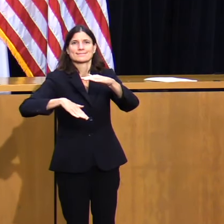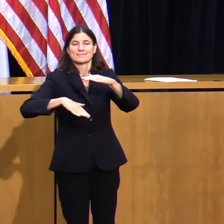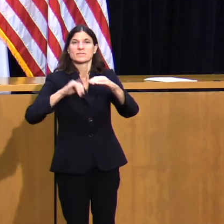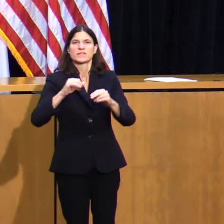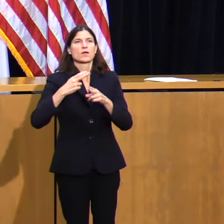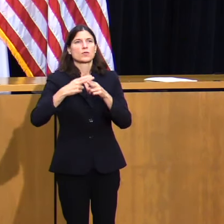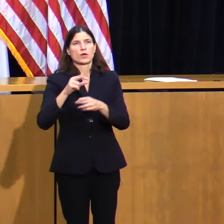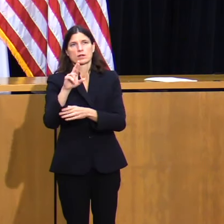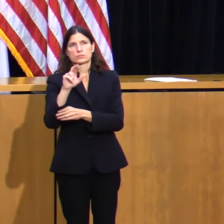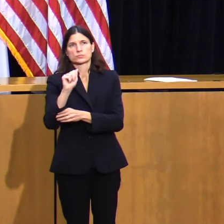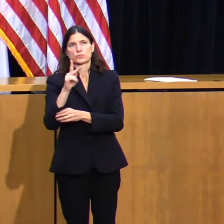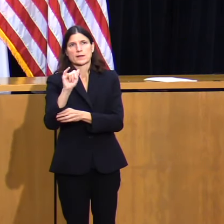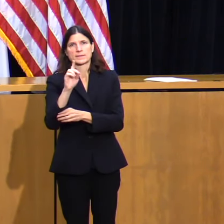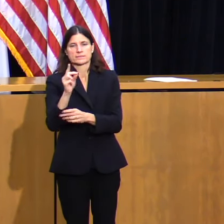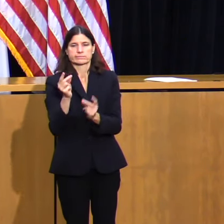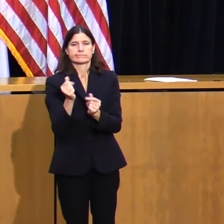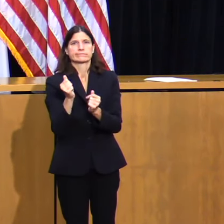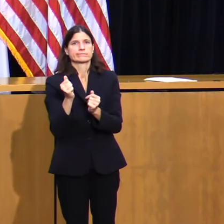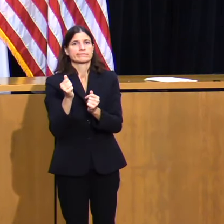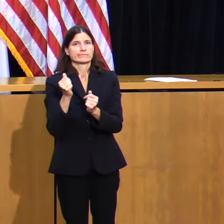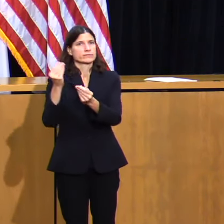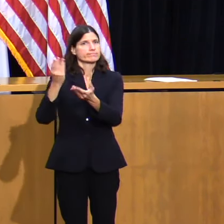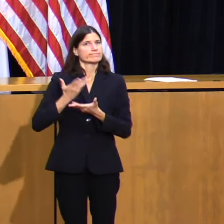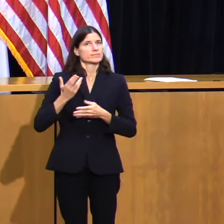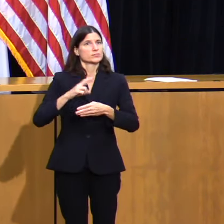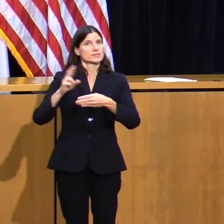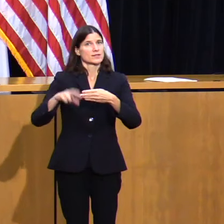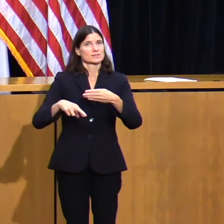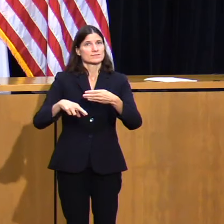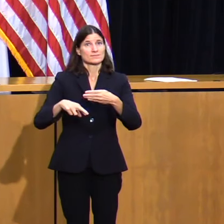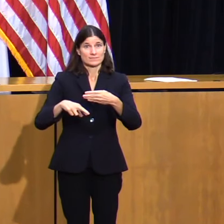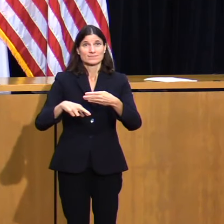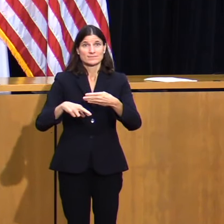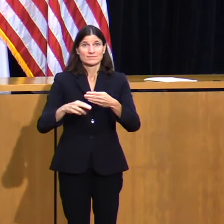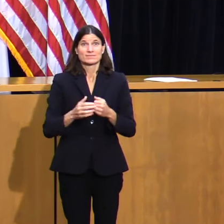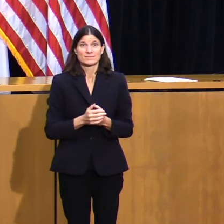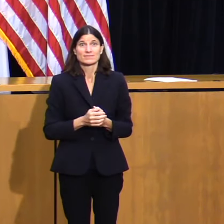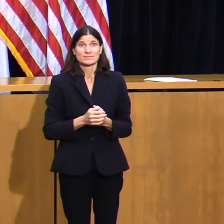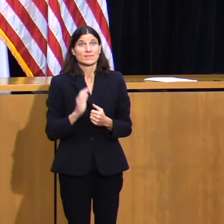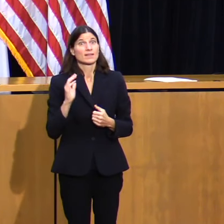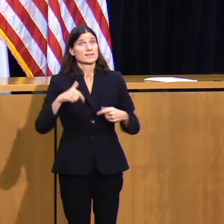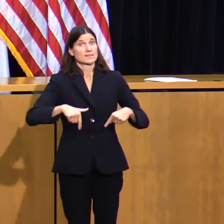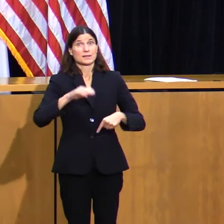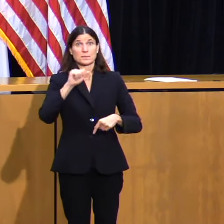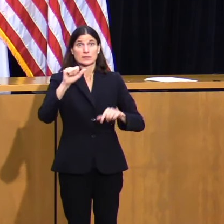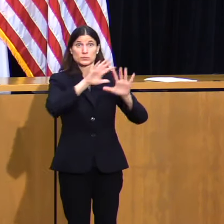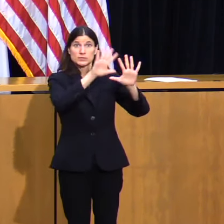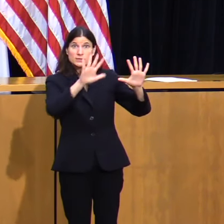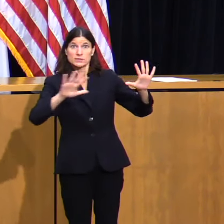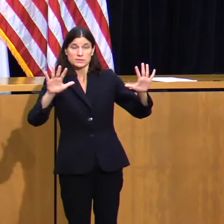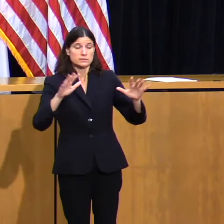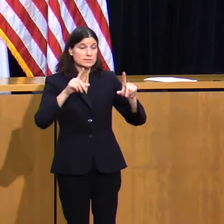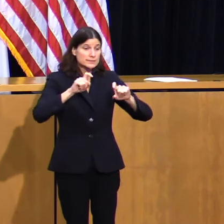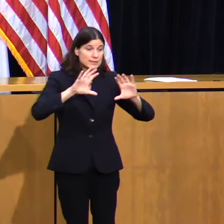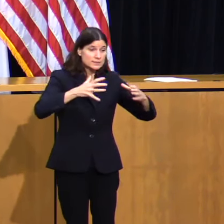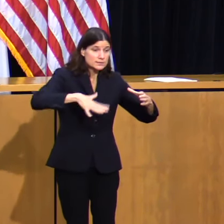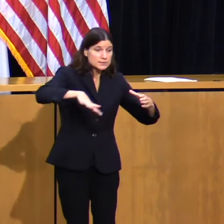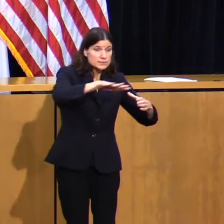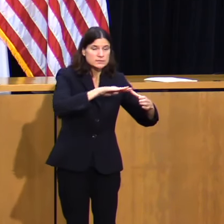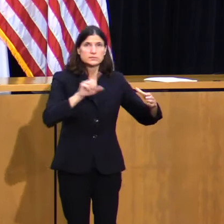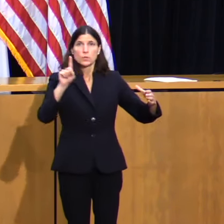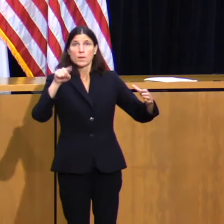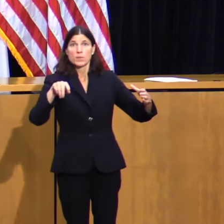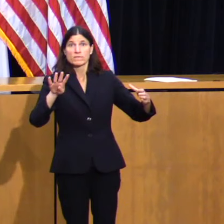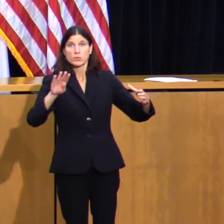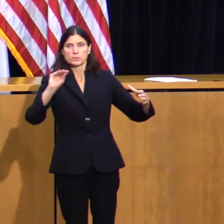but dropped to 5% currently. Patients usually receive the results before they are reported to the state's